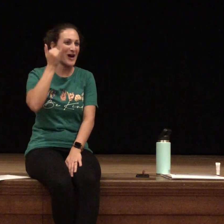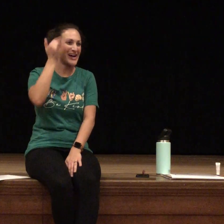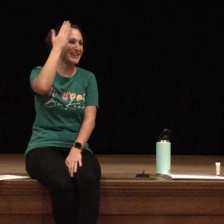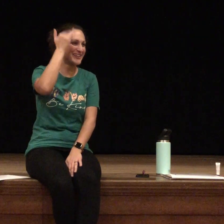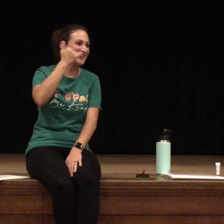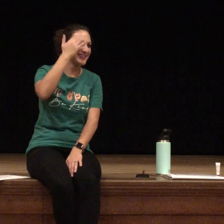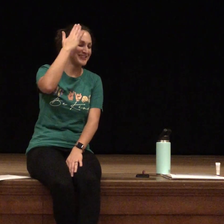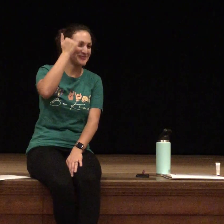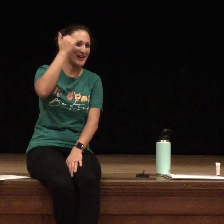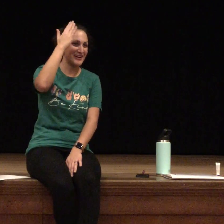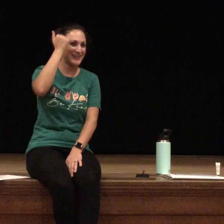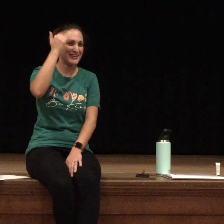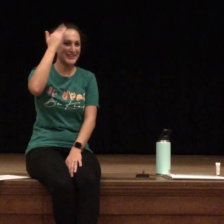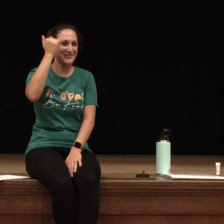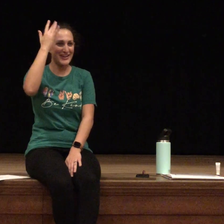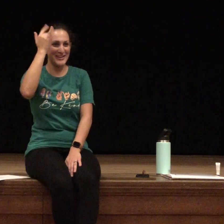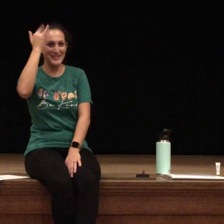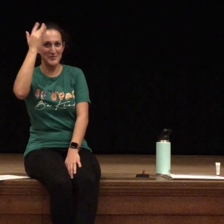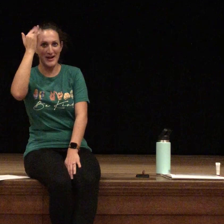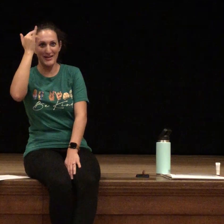Why? Why? Why? Why?